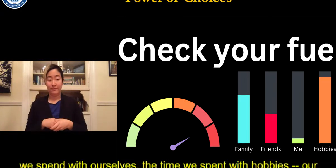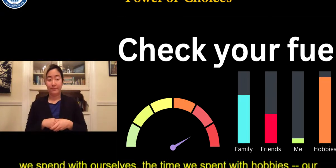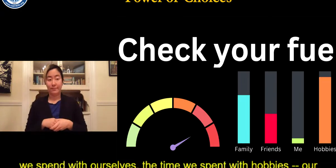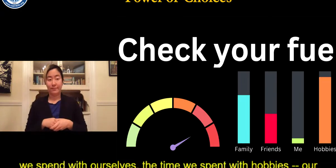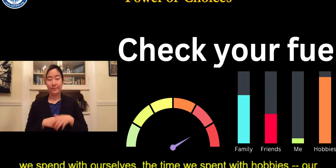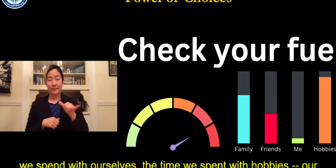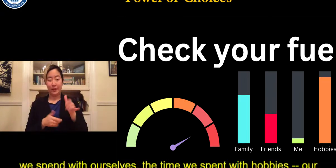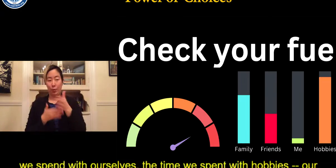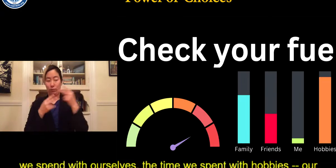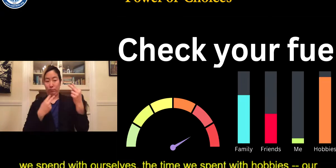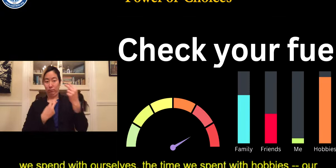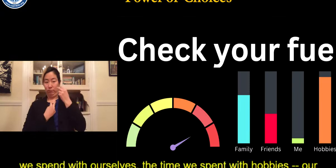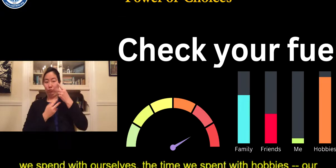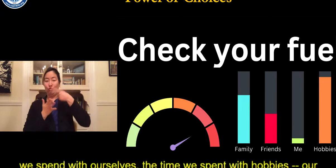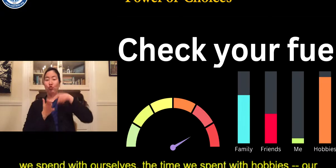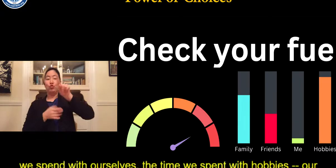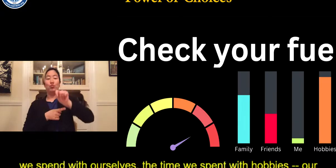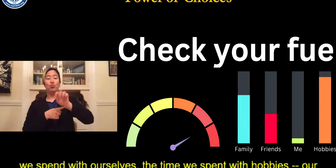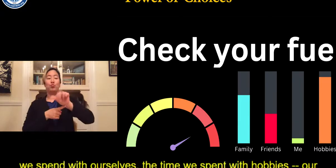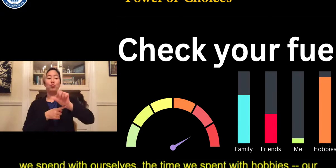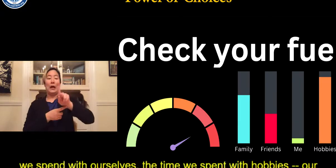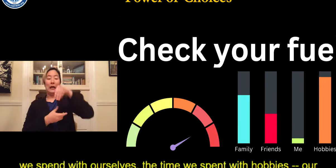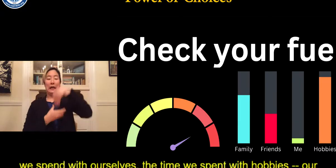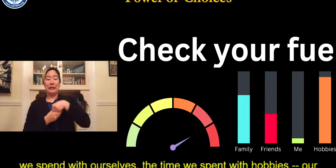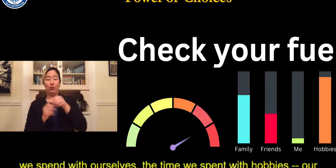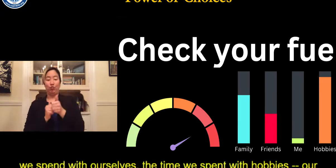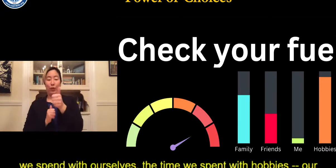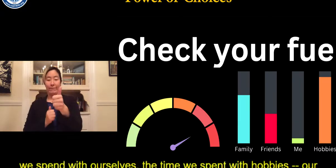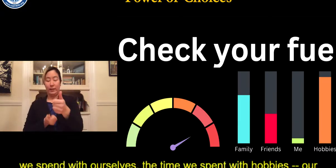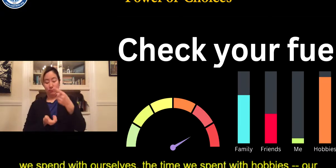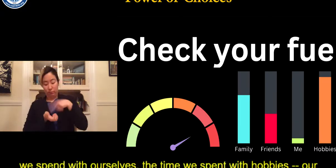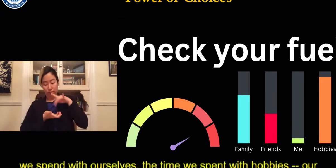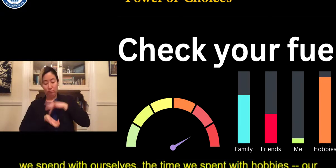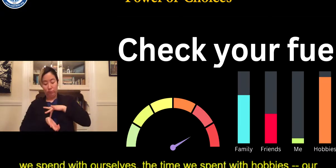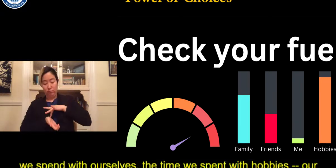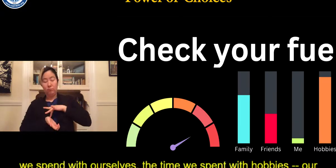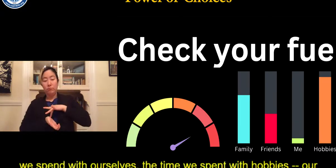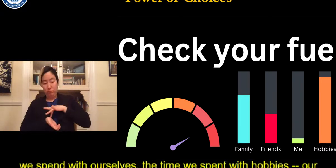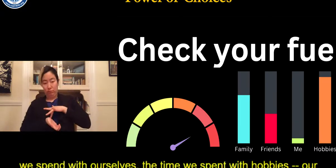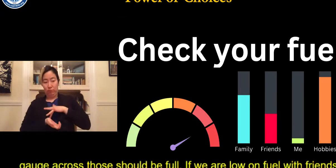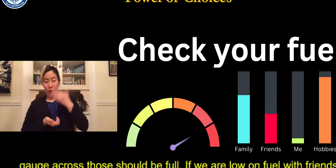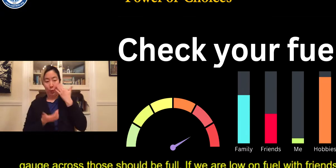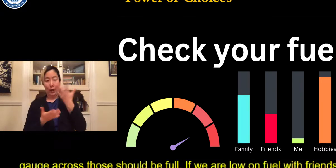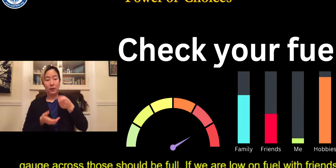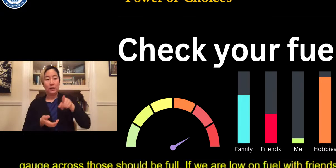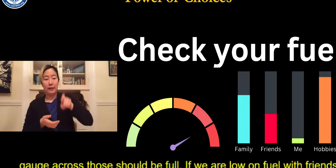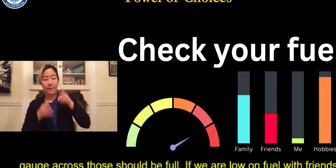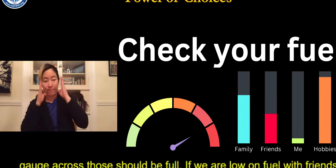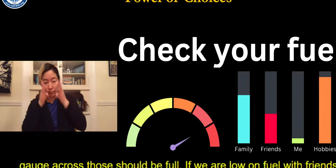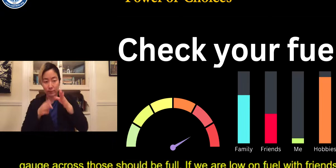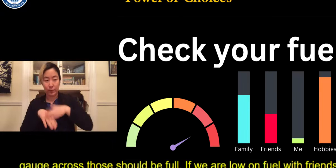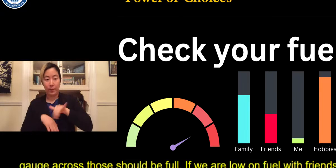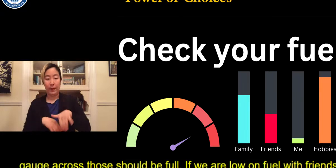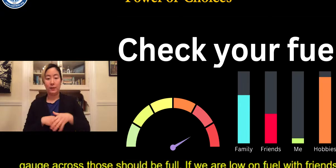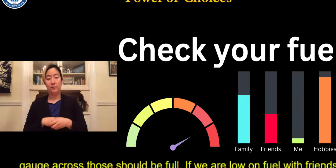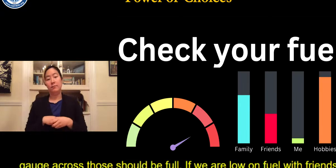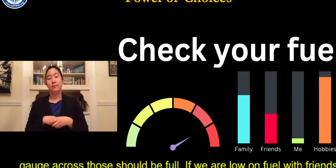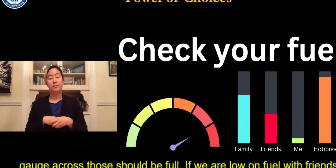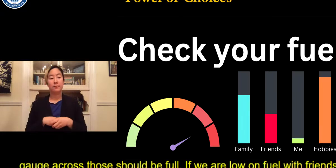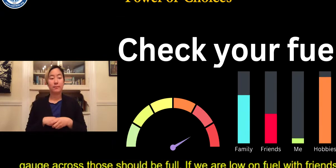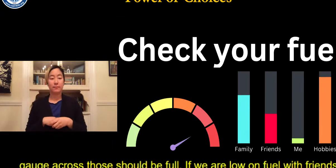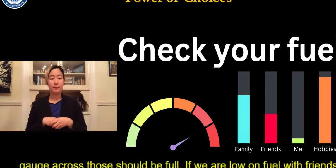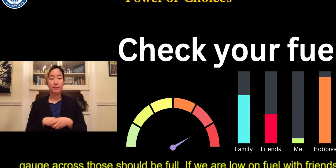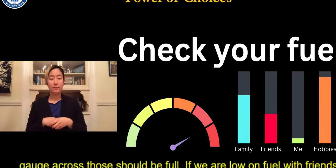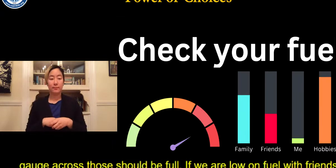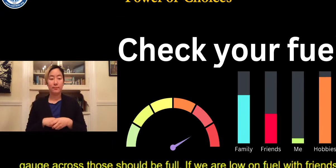those friends so that the fuel for the friend area is able to be refilled. And only you can